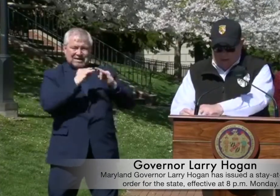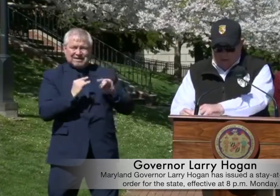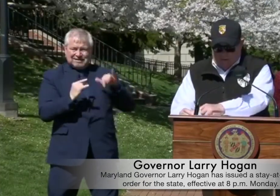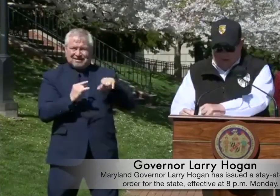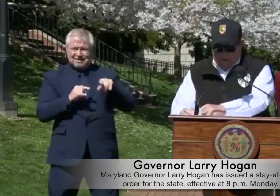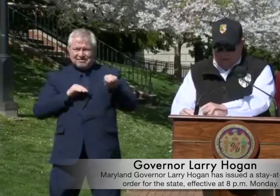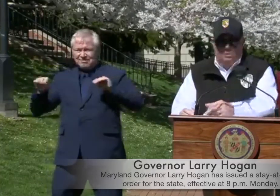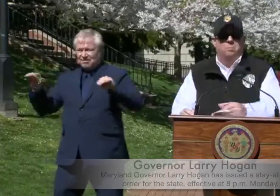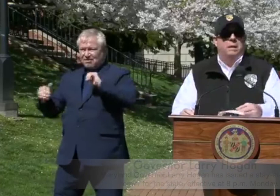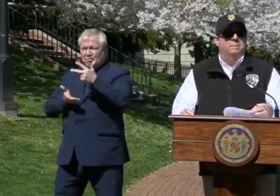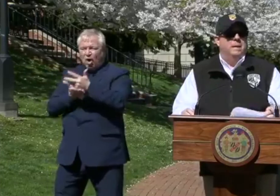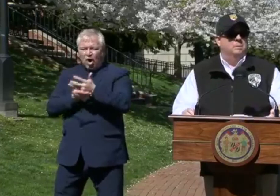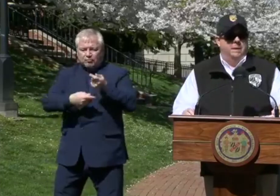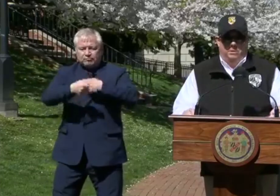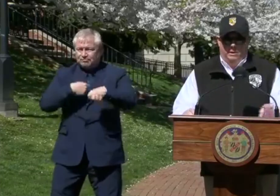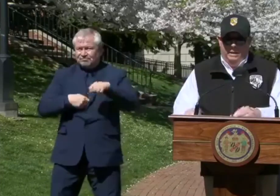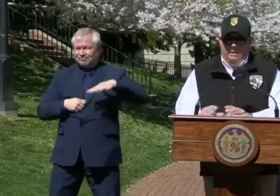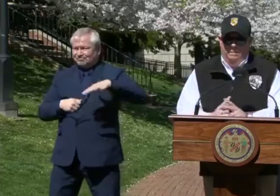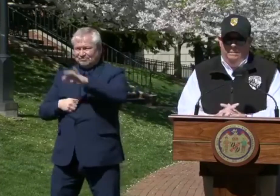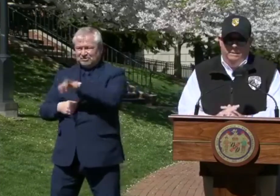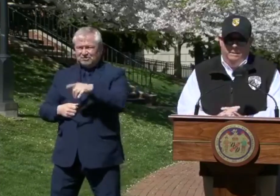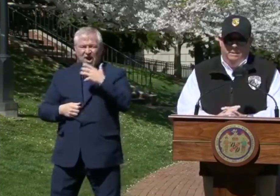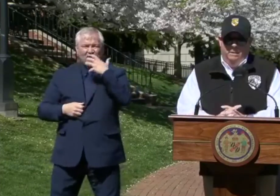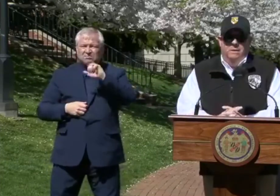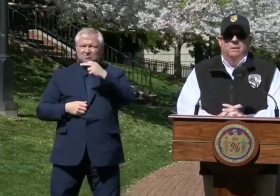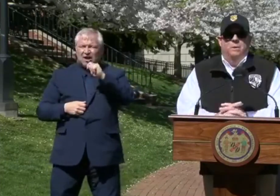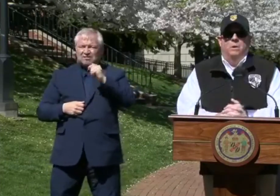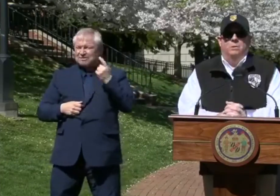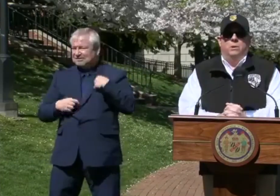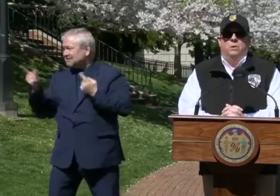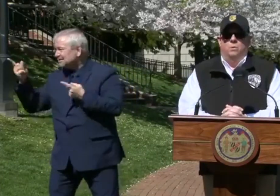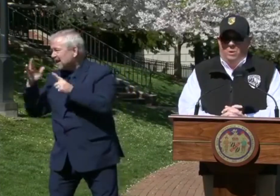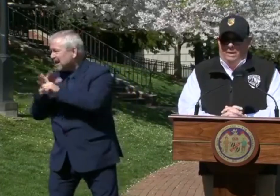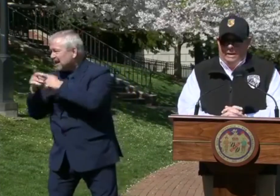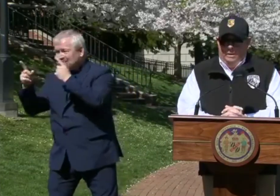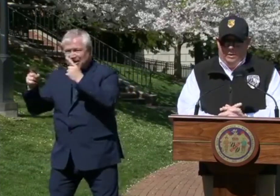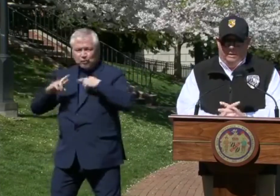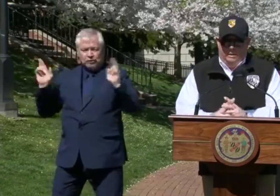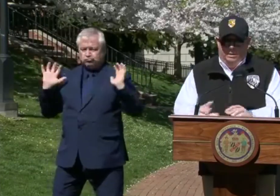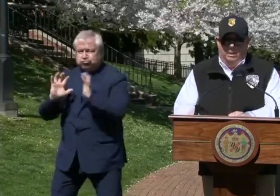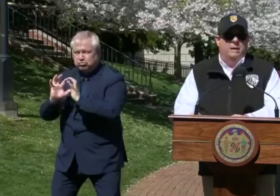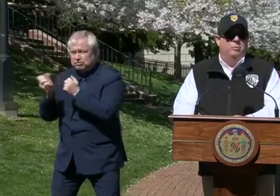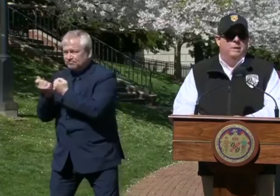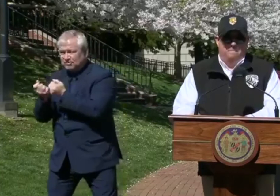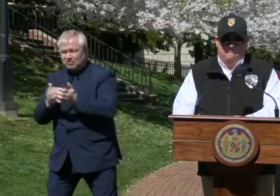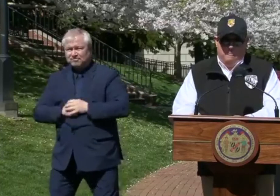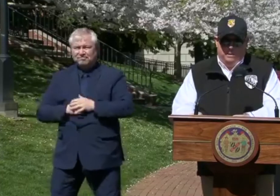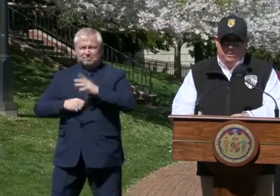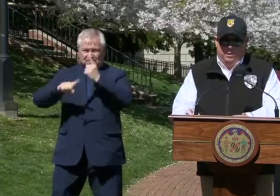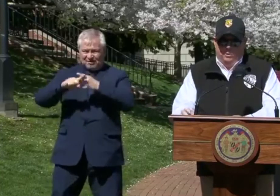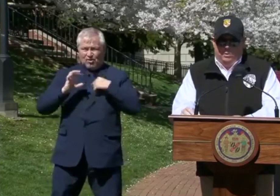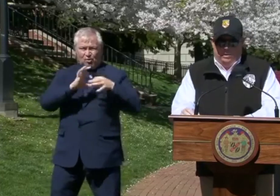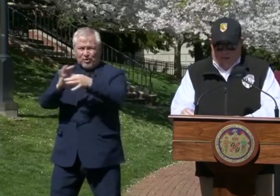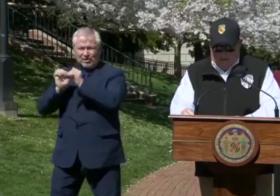at coronavirus hotspots based on need. We are also coordinating with the DC government